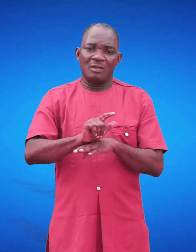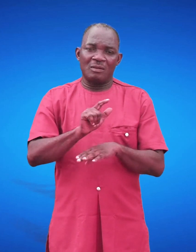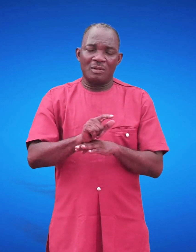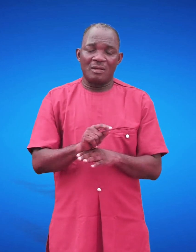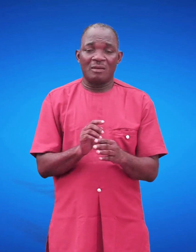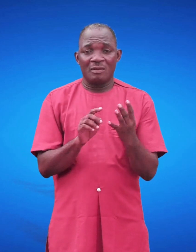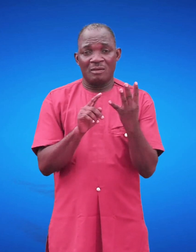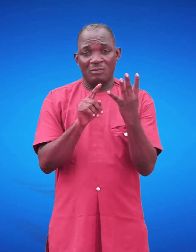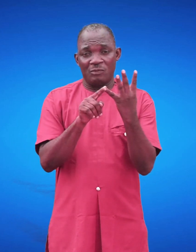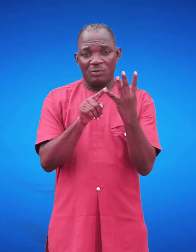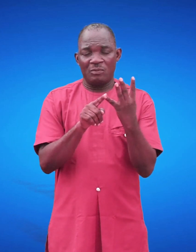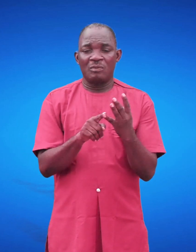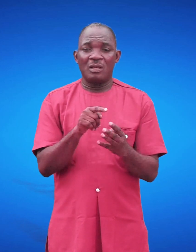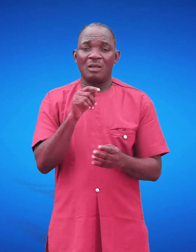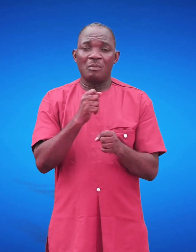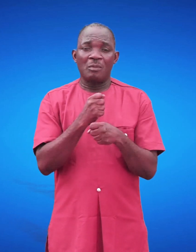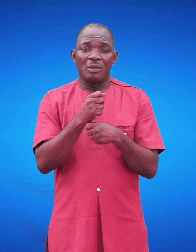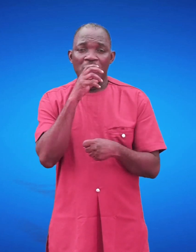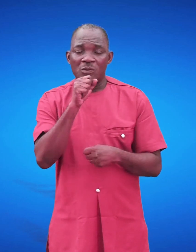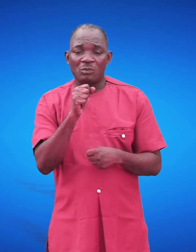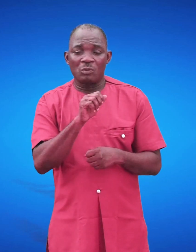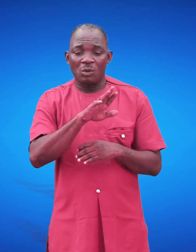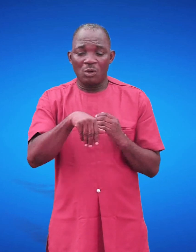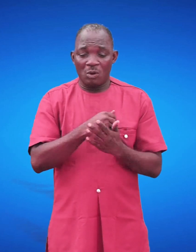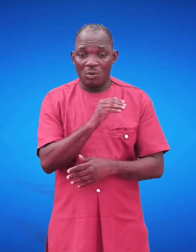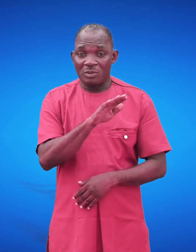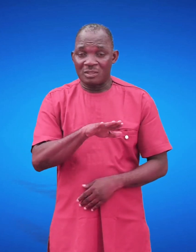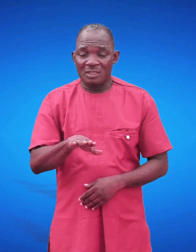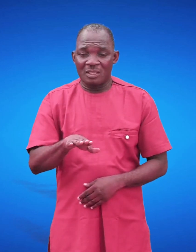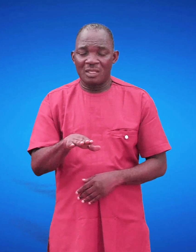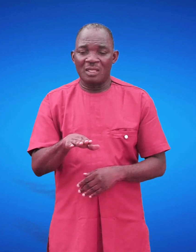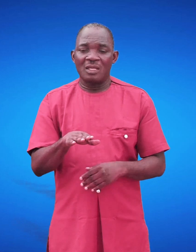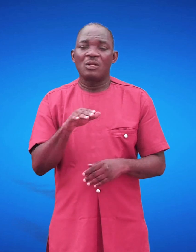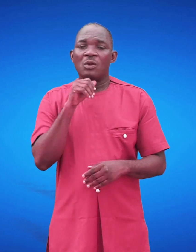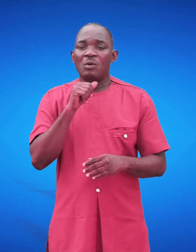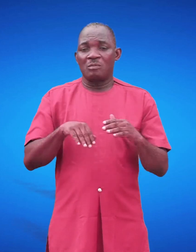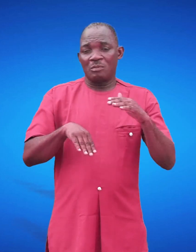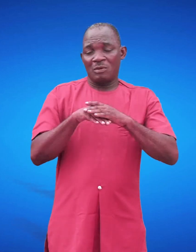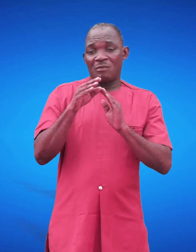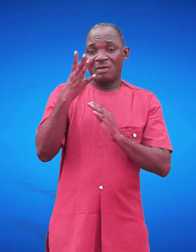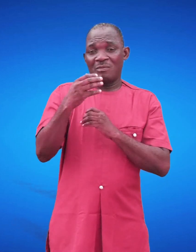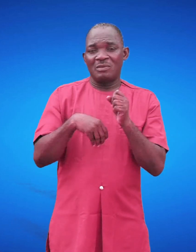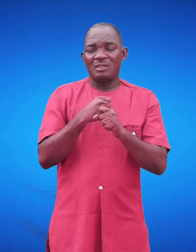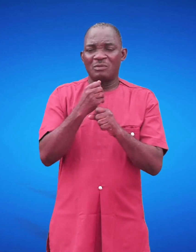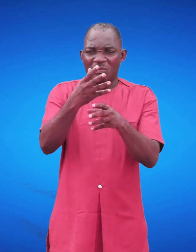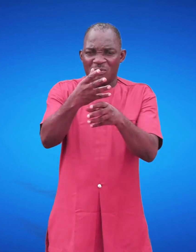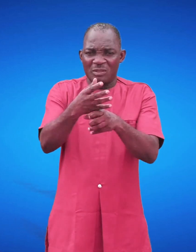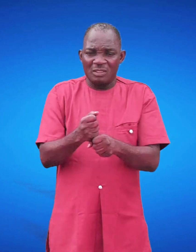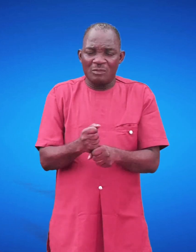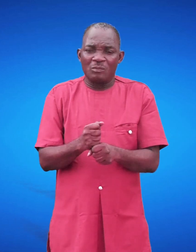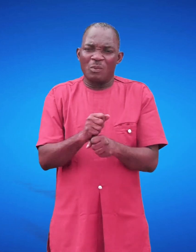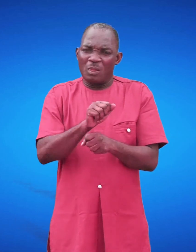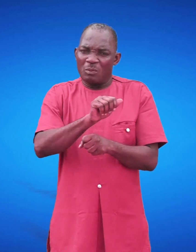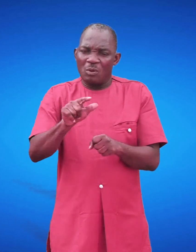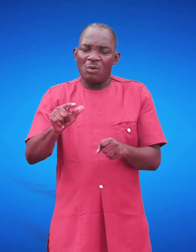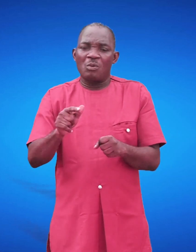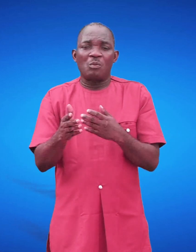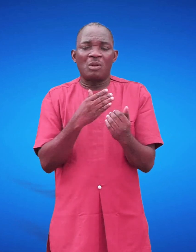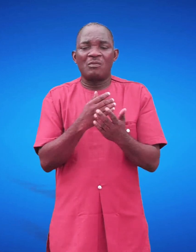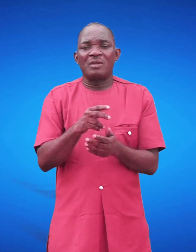4. Ensuring all children under 5 years receive all required